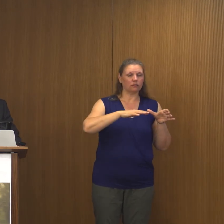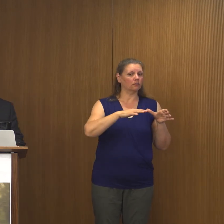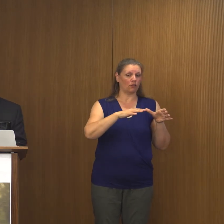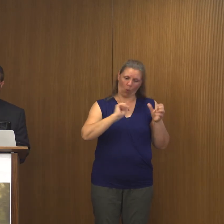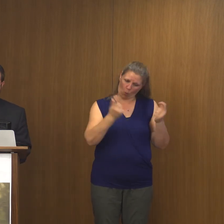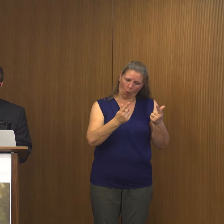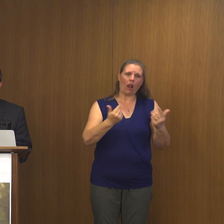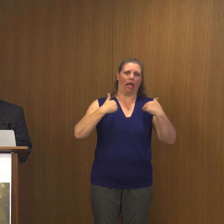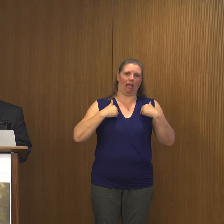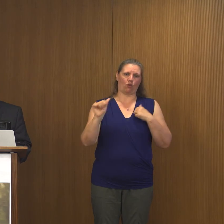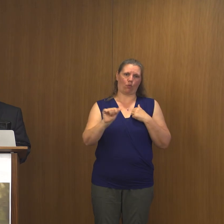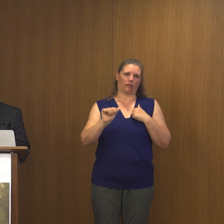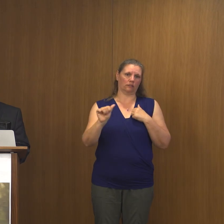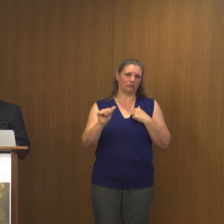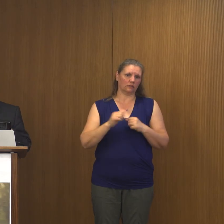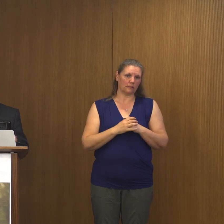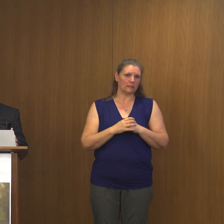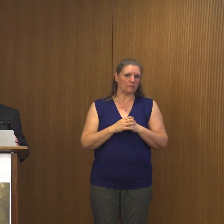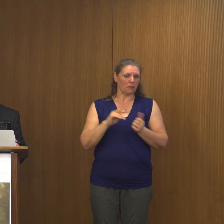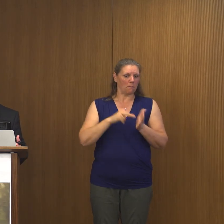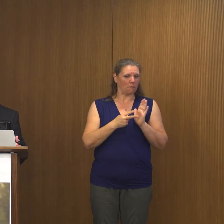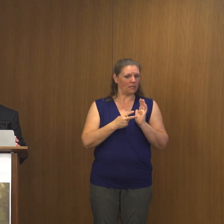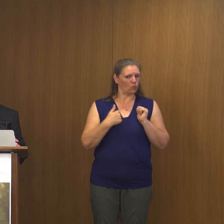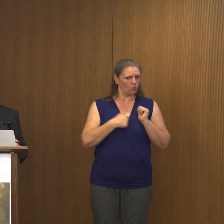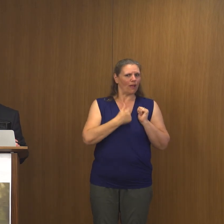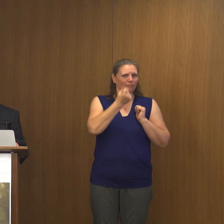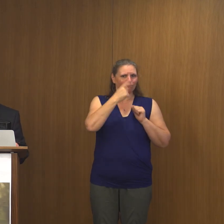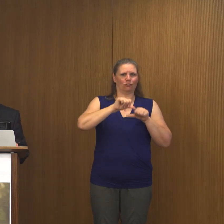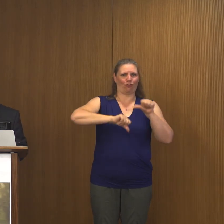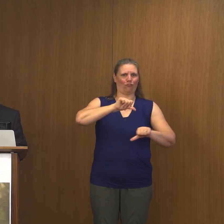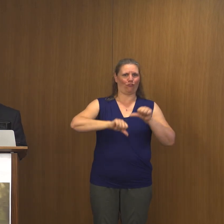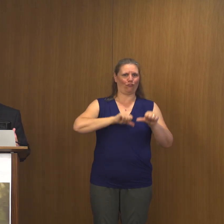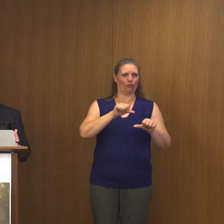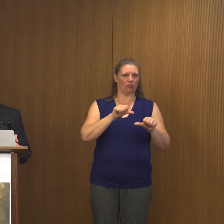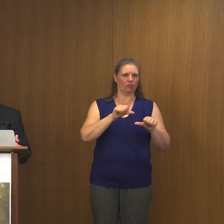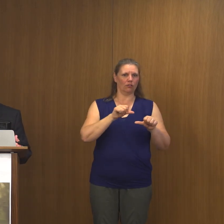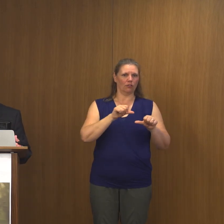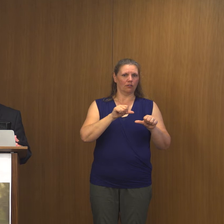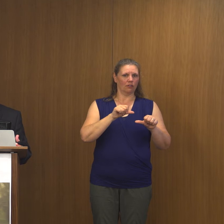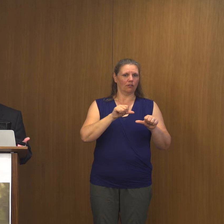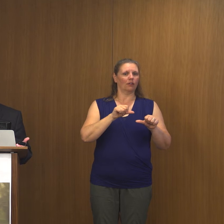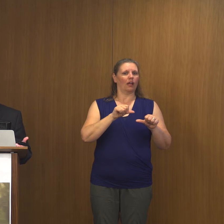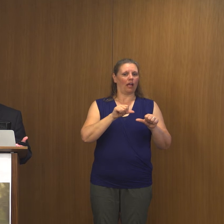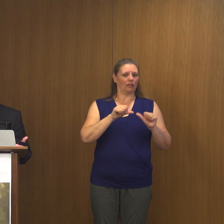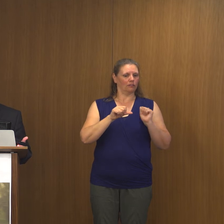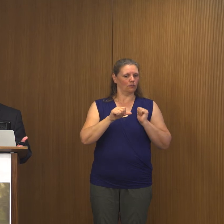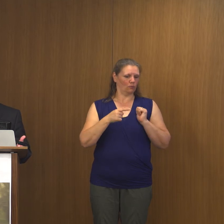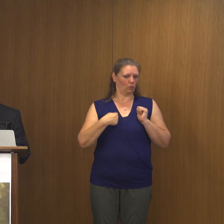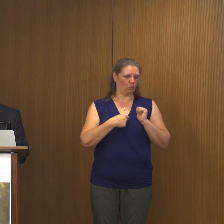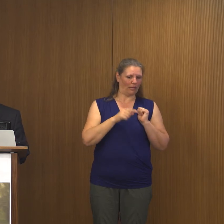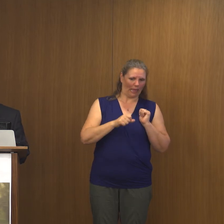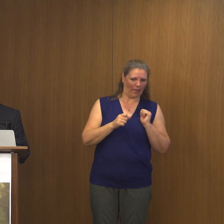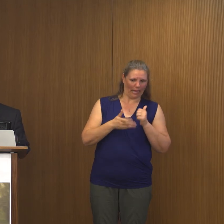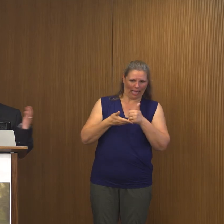living with arthritis that have lived these experiences and are going to be directly involved in tailoring what this kind of looks